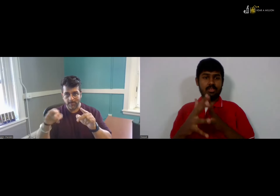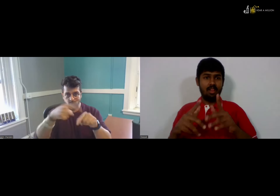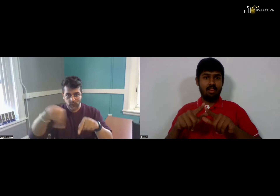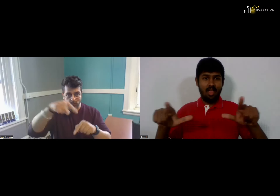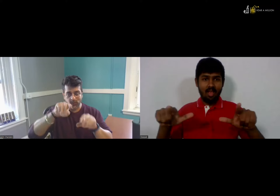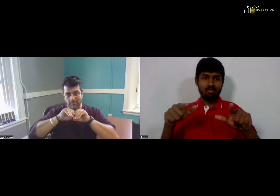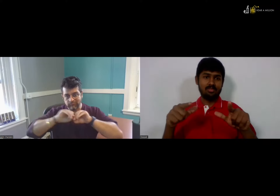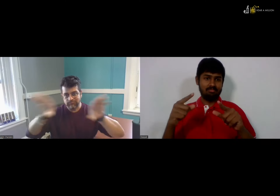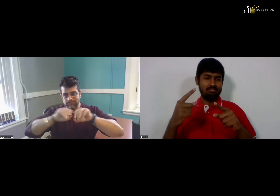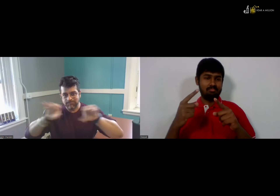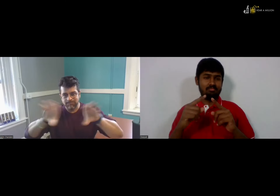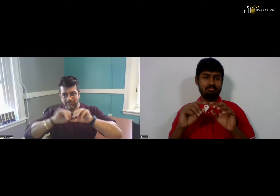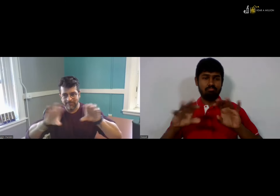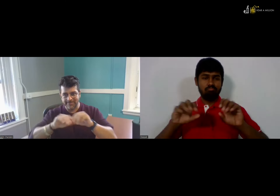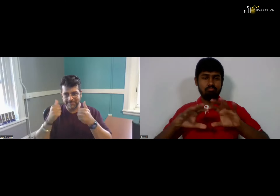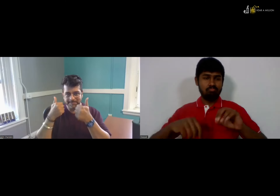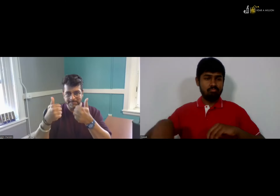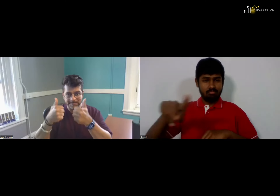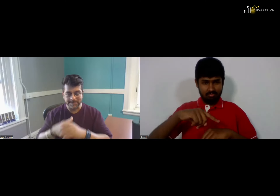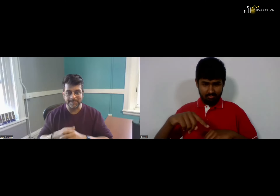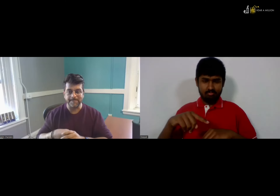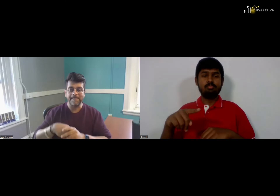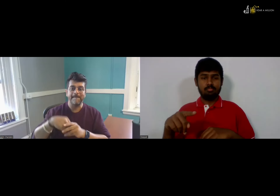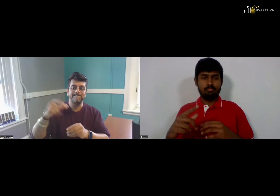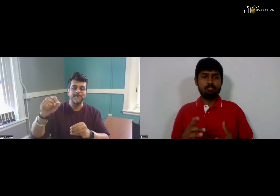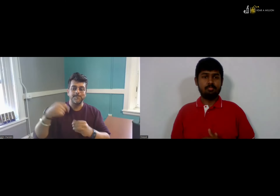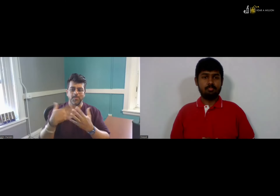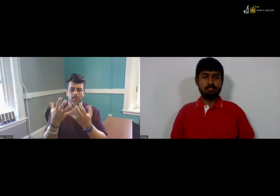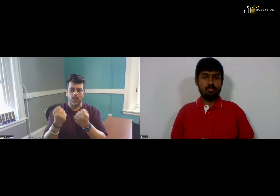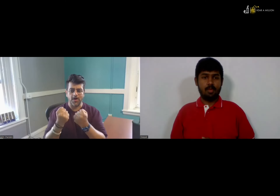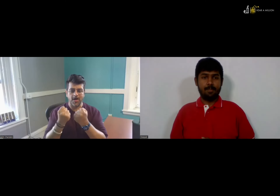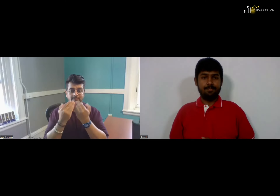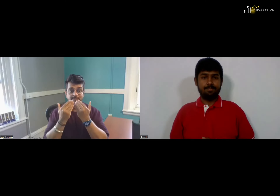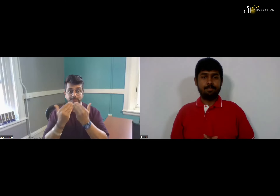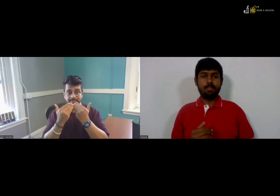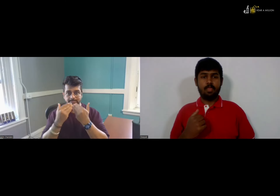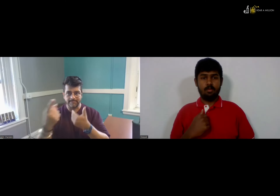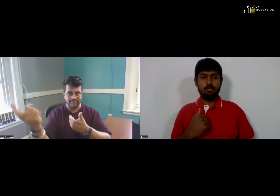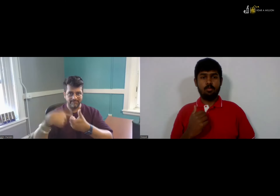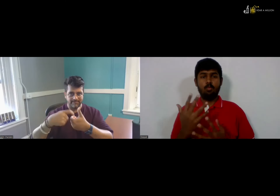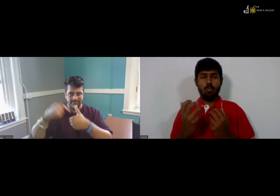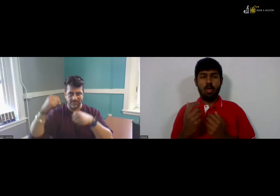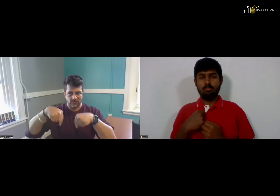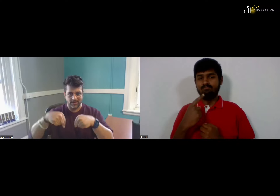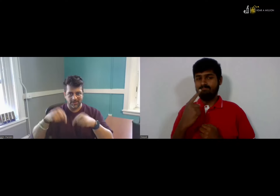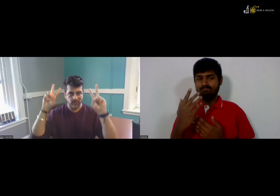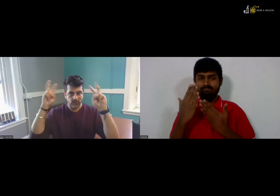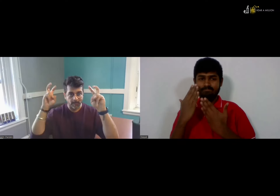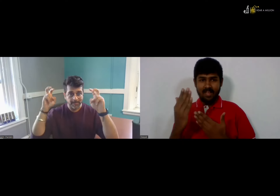sign language and the culture of the deaf community. So we would like to thank